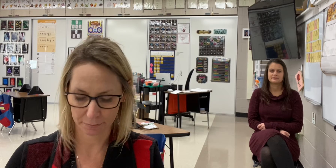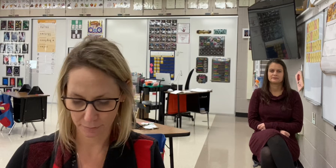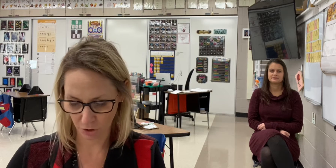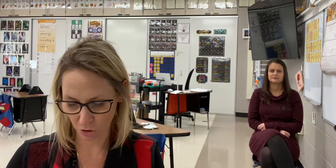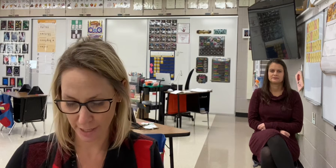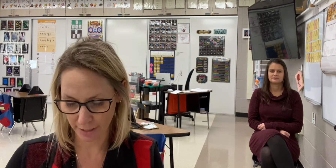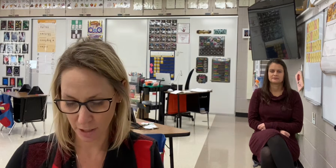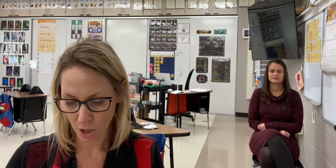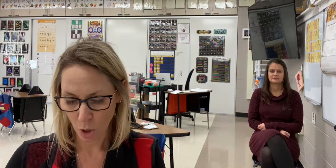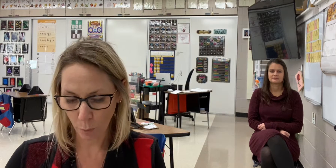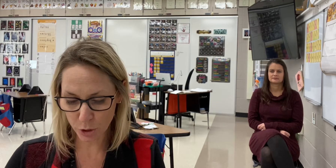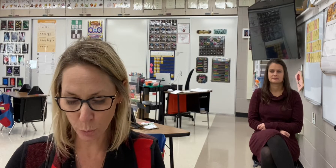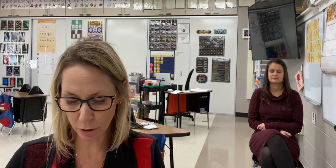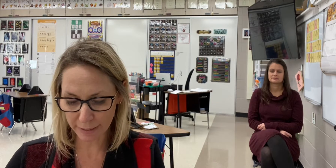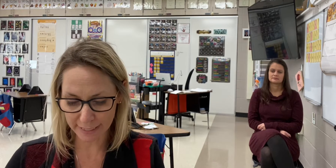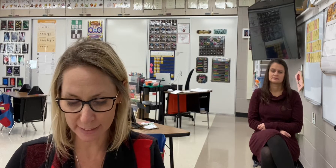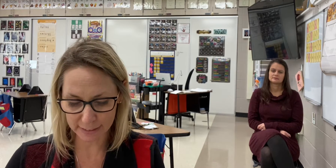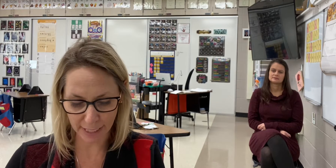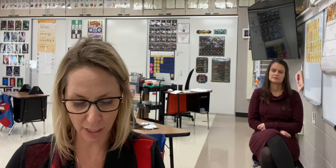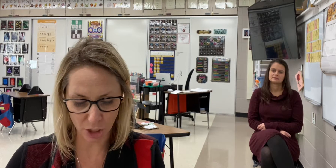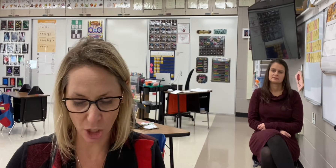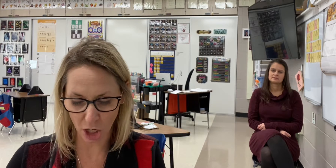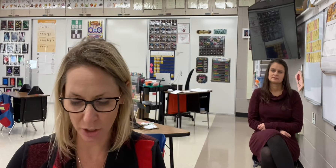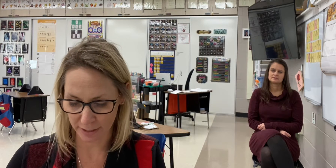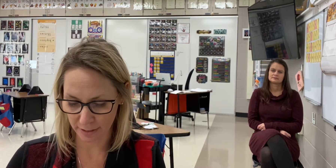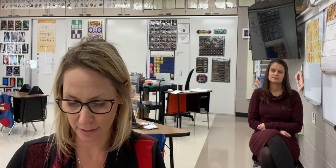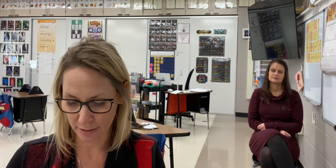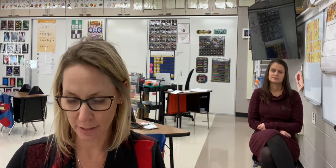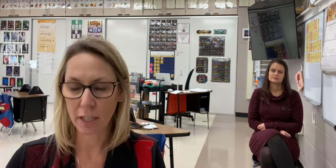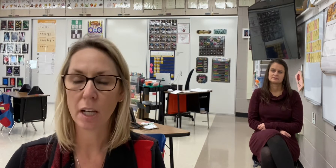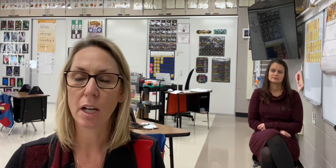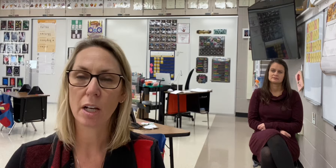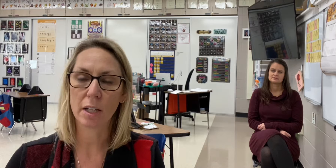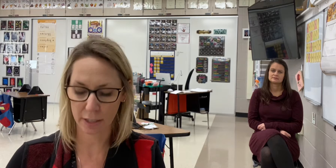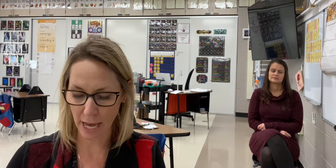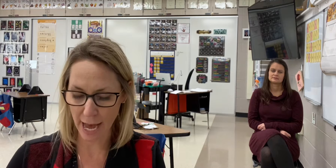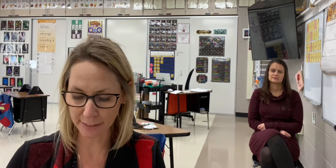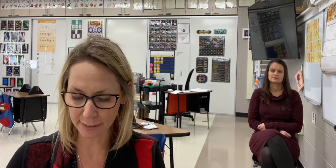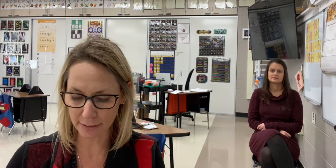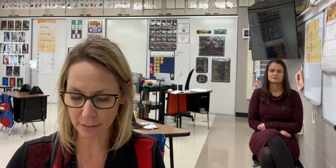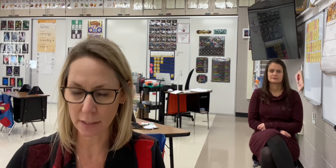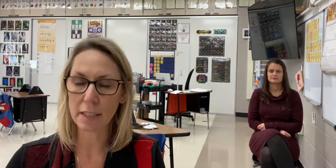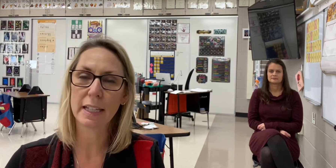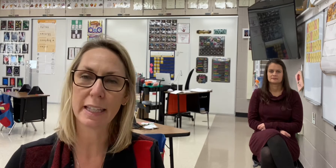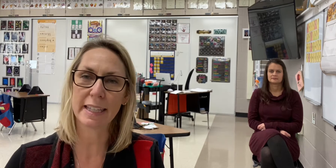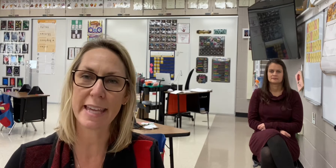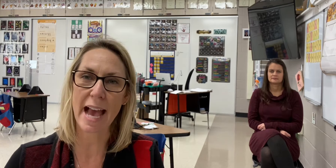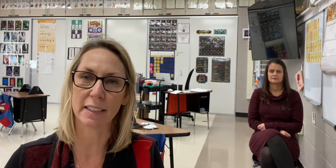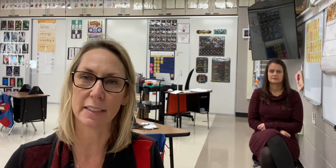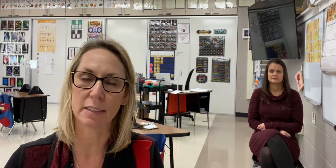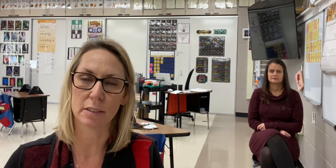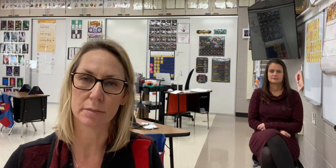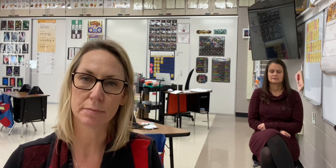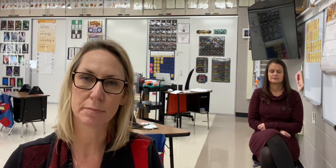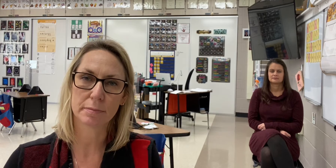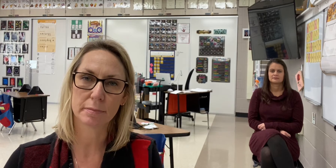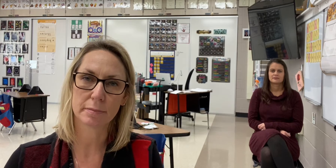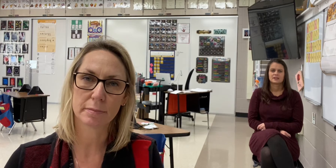Opera. Good. Which word begins like garden? Cotton, gallon.